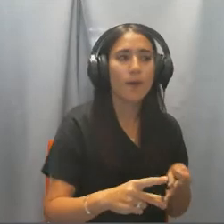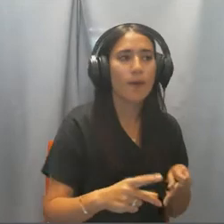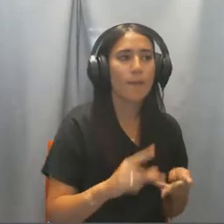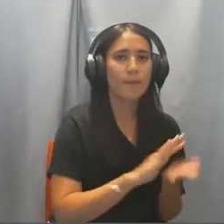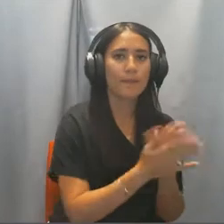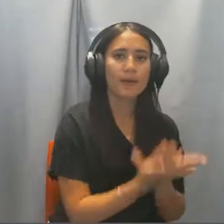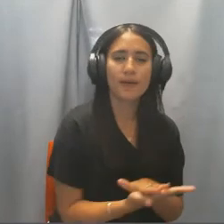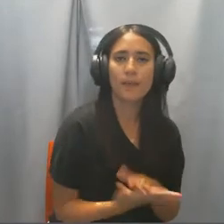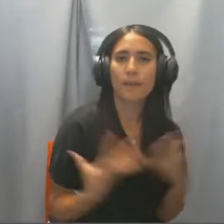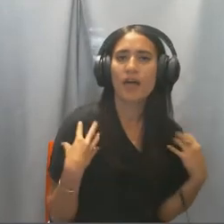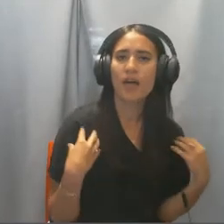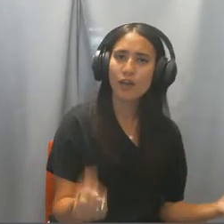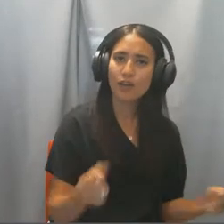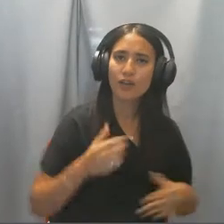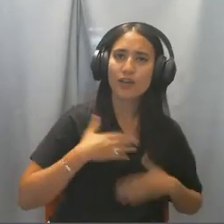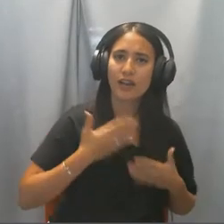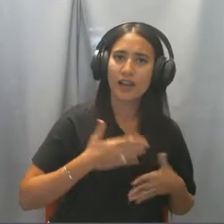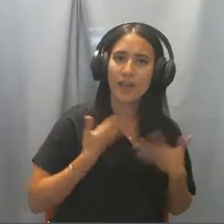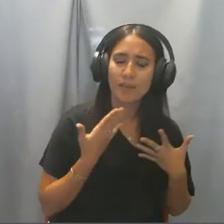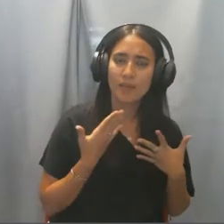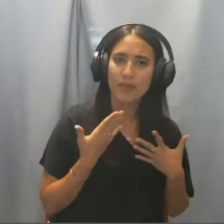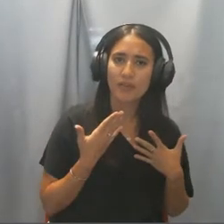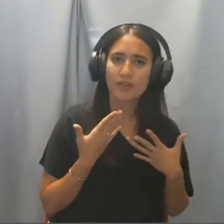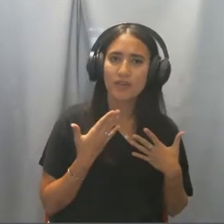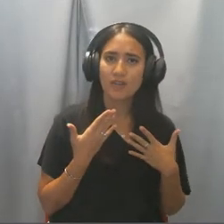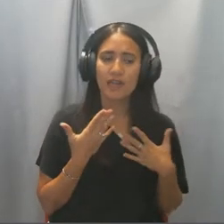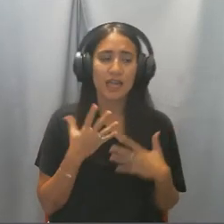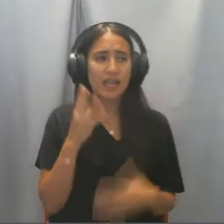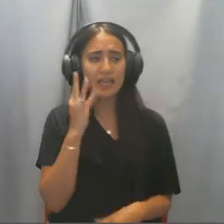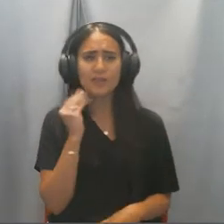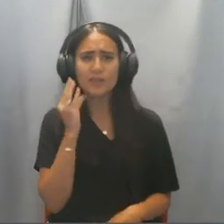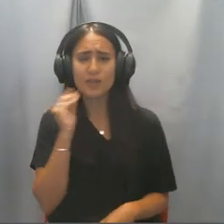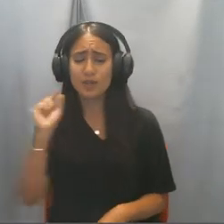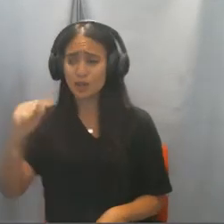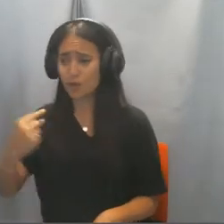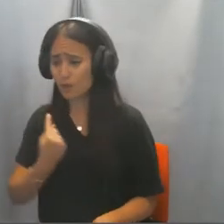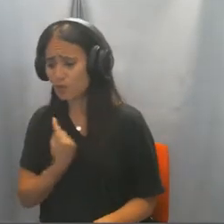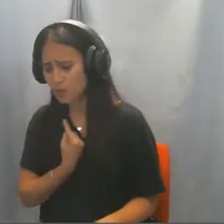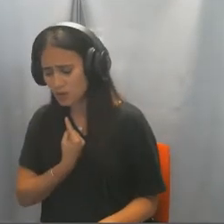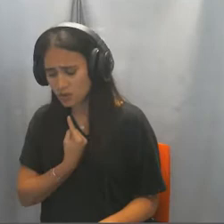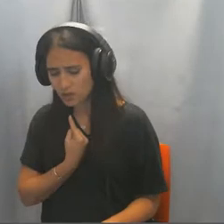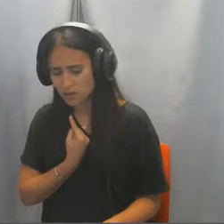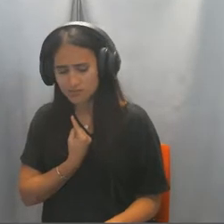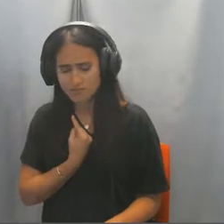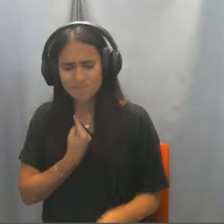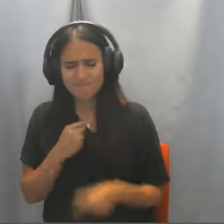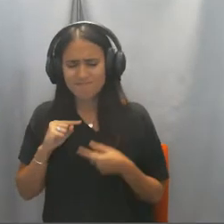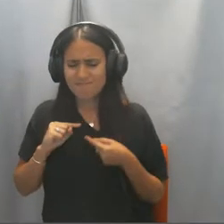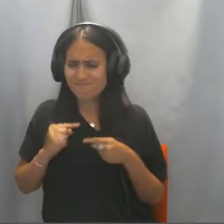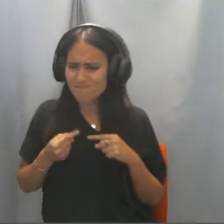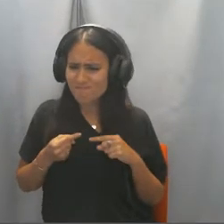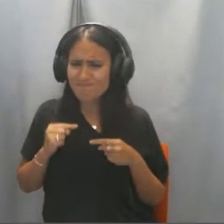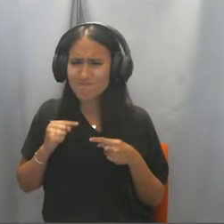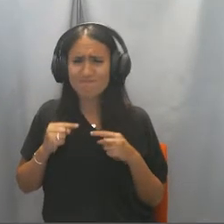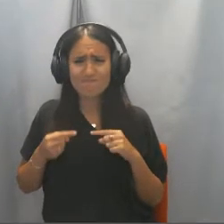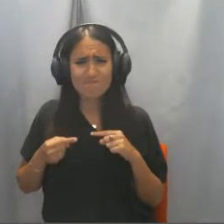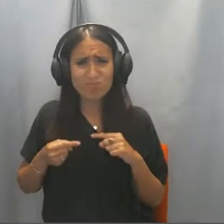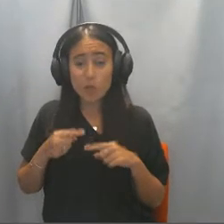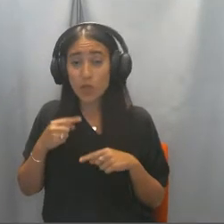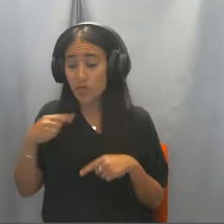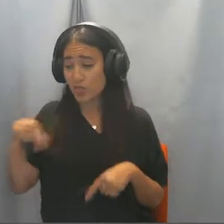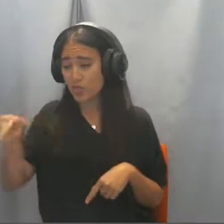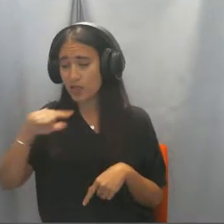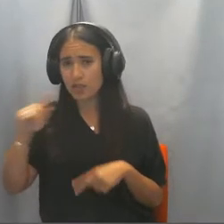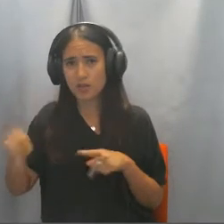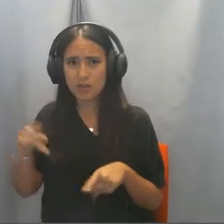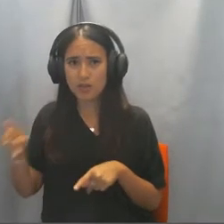well connected. And the experience of loneliness turns out to be toxic. People who are more isolated